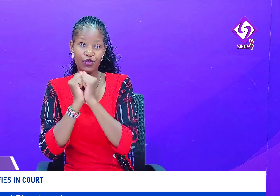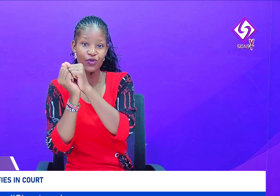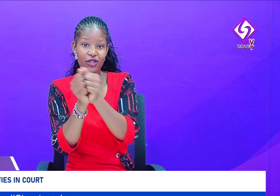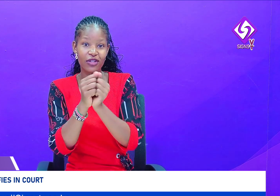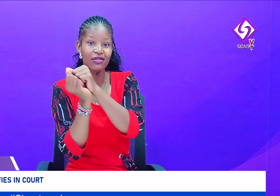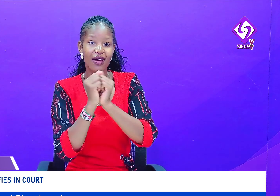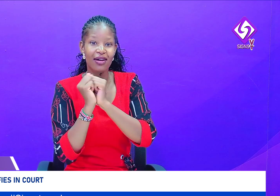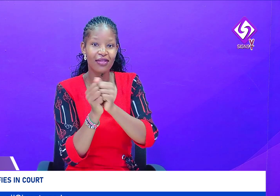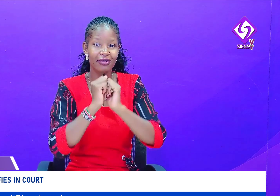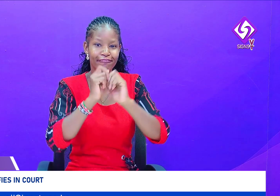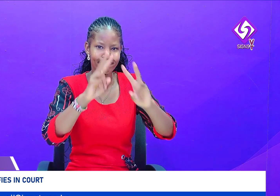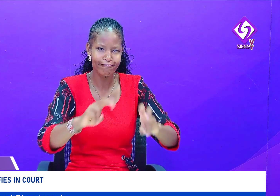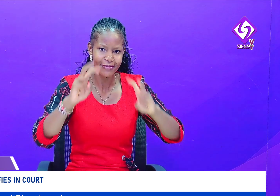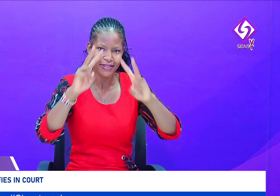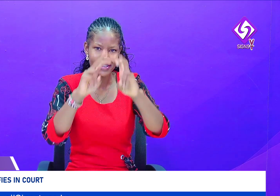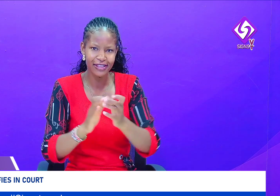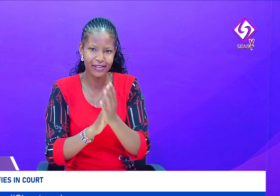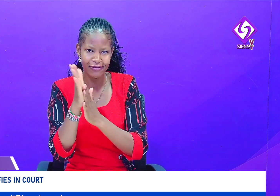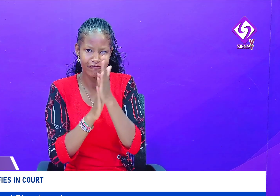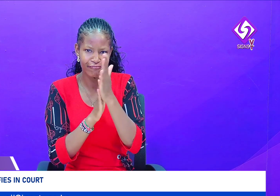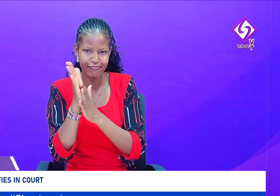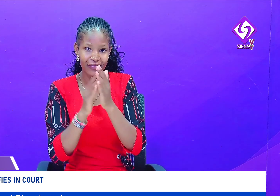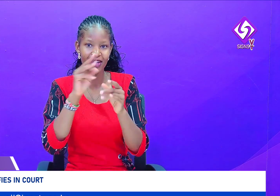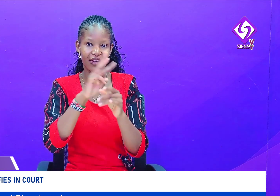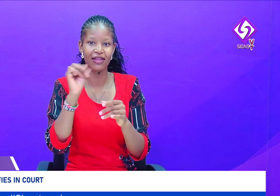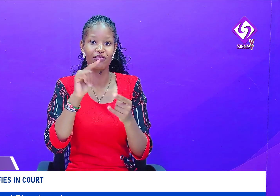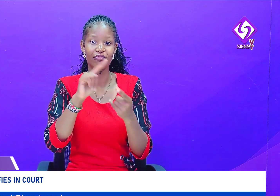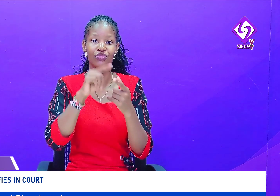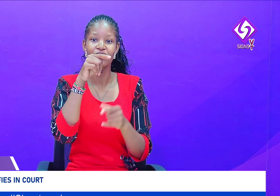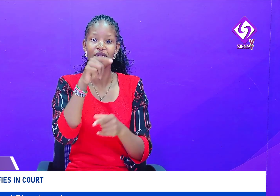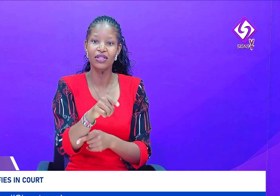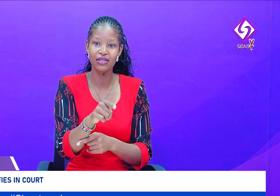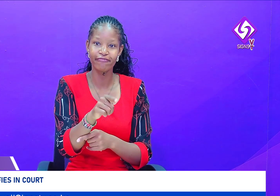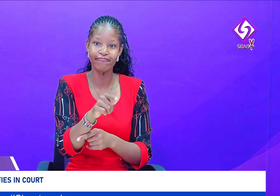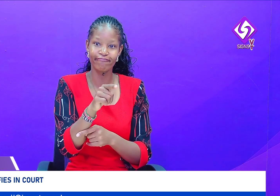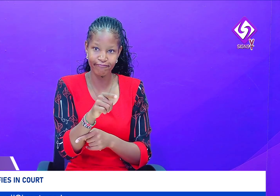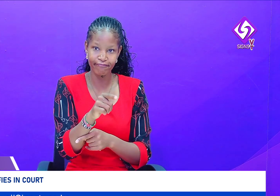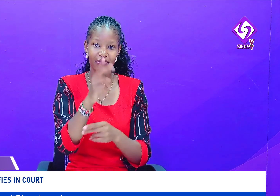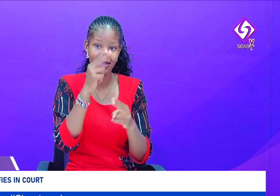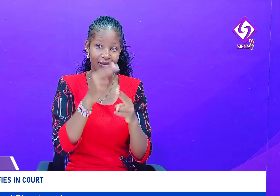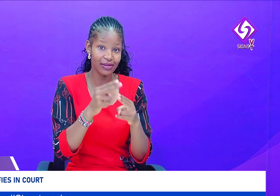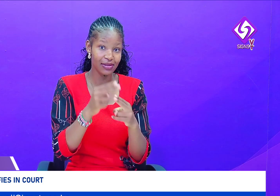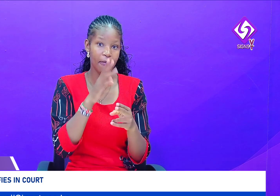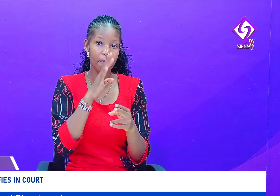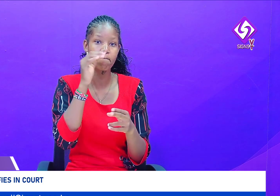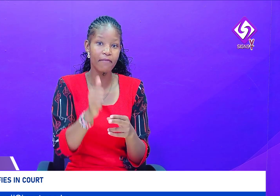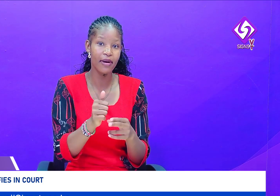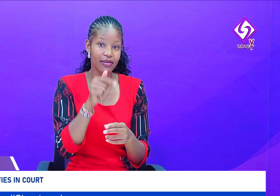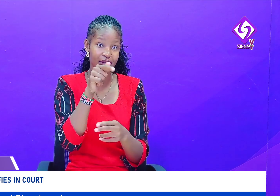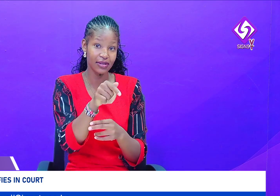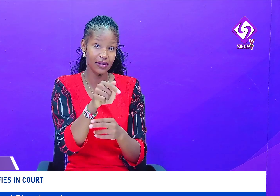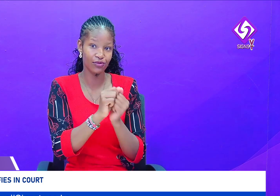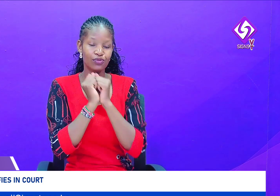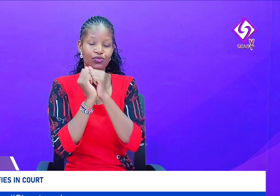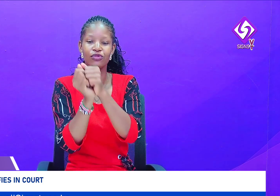his evidence, Sonko claimed some powerful individuals with interest targeted him to taint